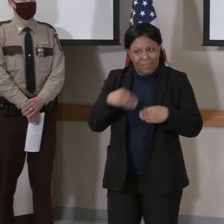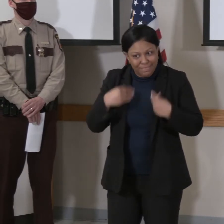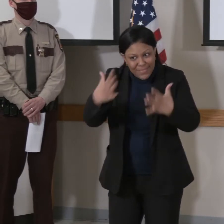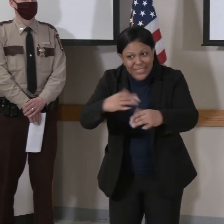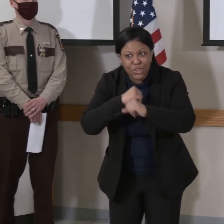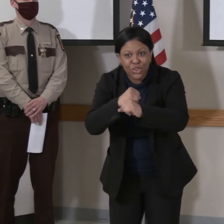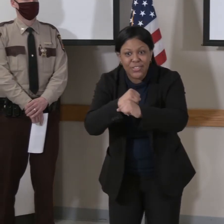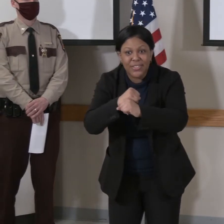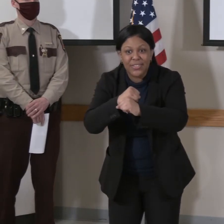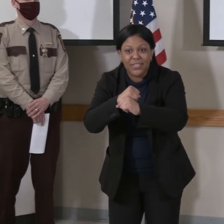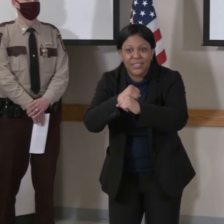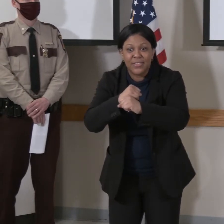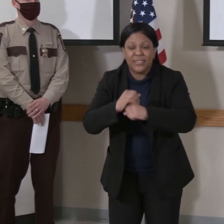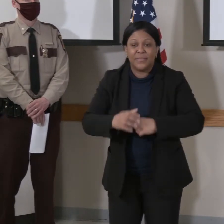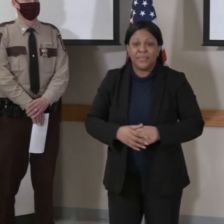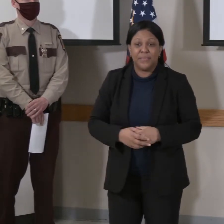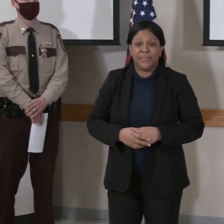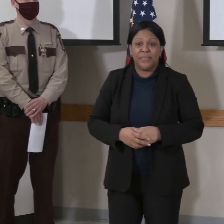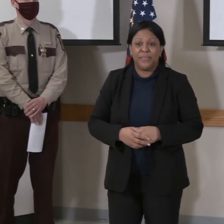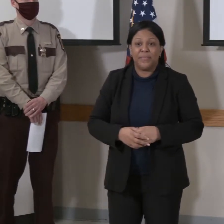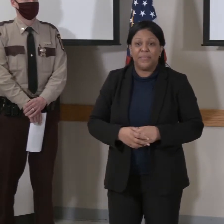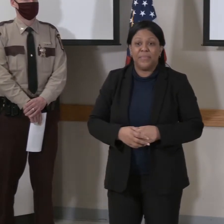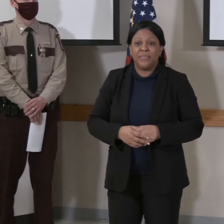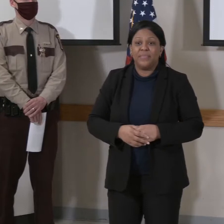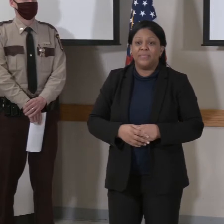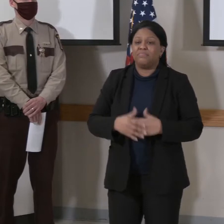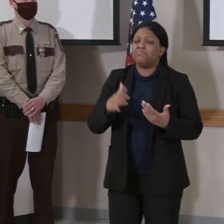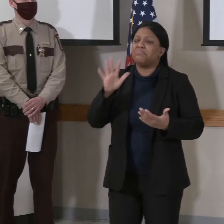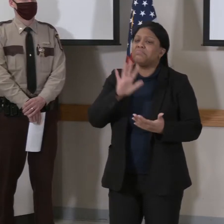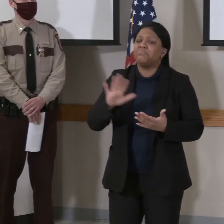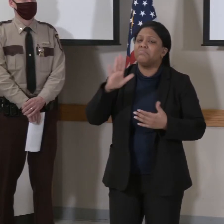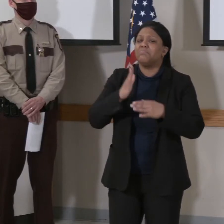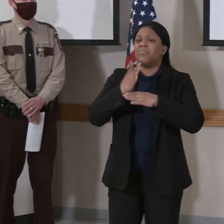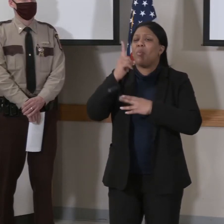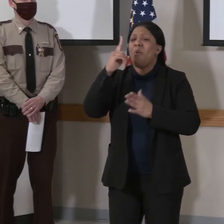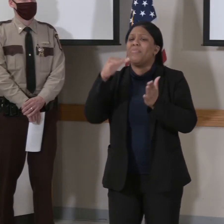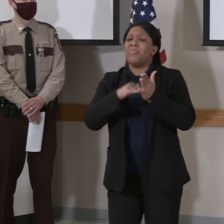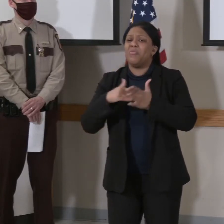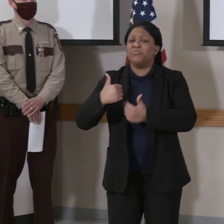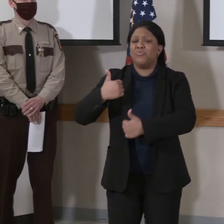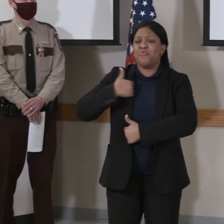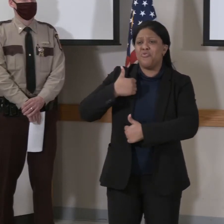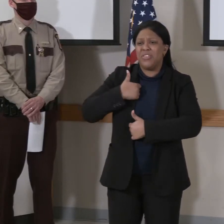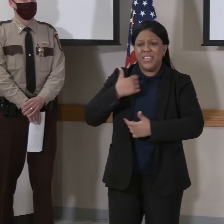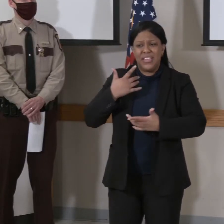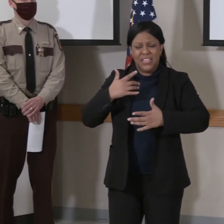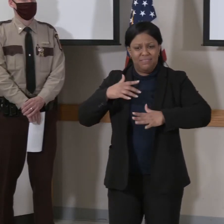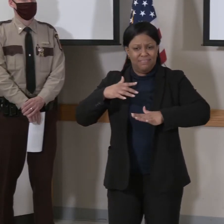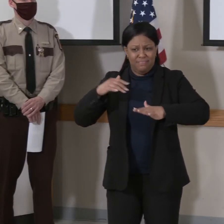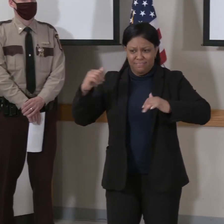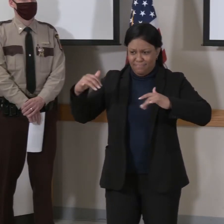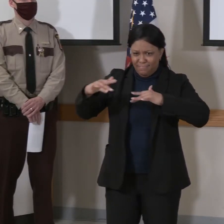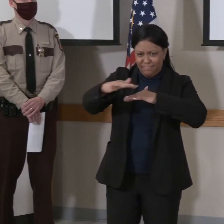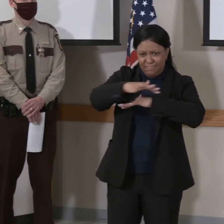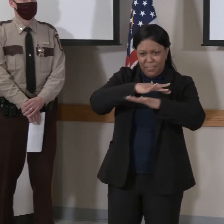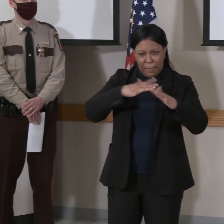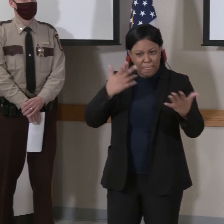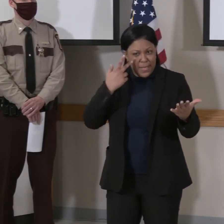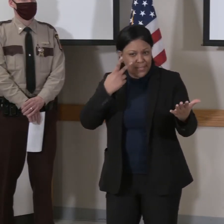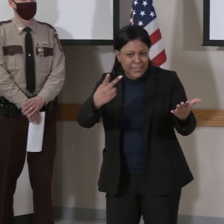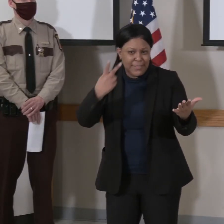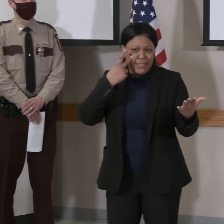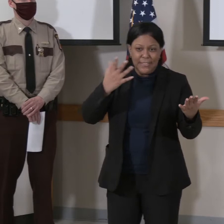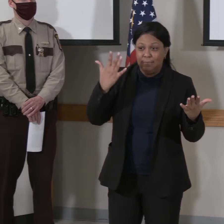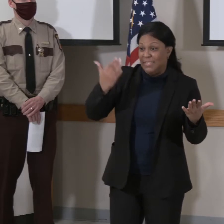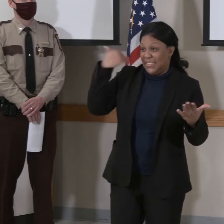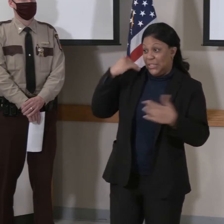National Guardsmen who live within the communities directly affected by the destruction due to the civil unrest from last May and June. When